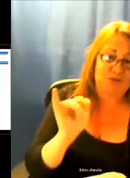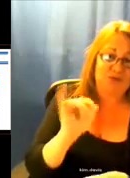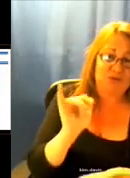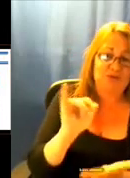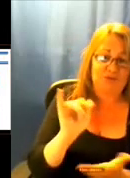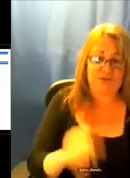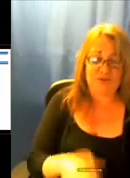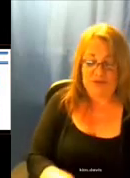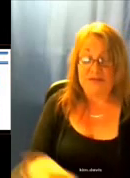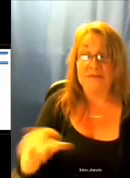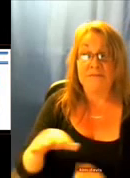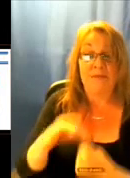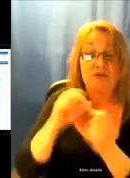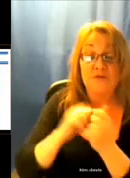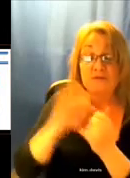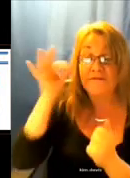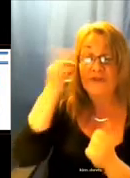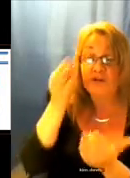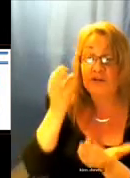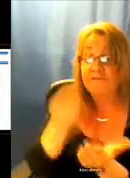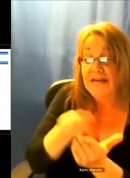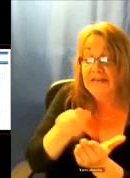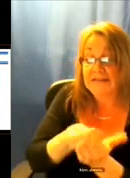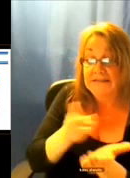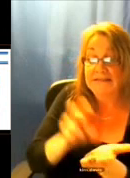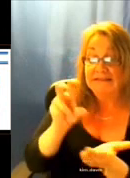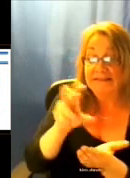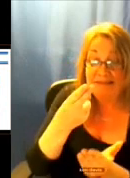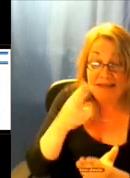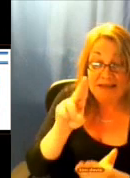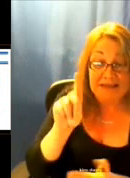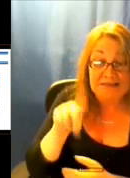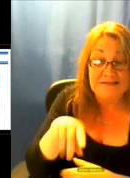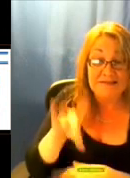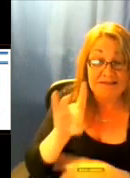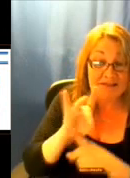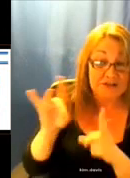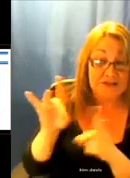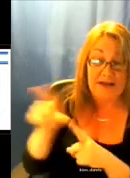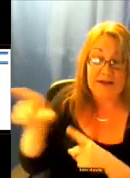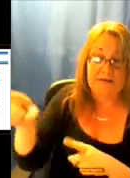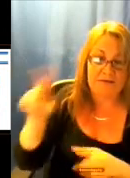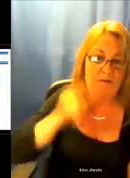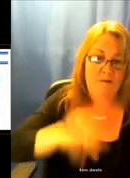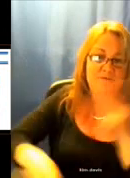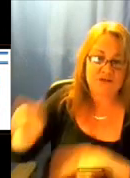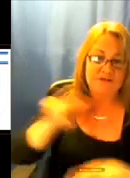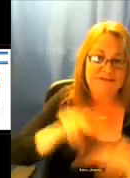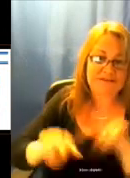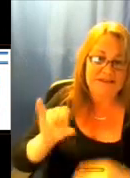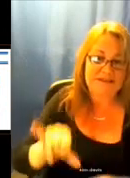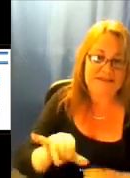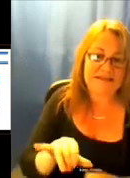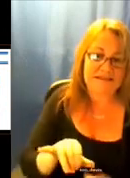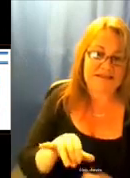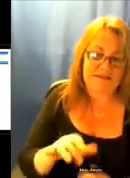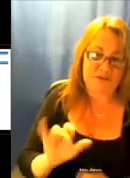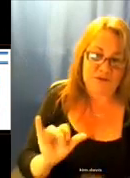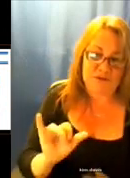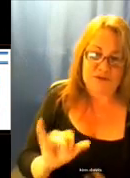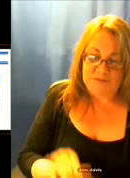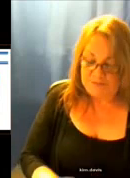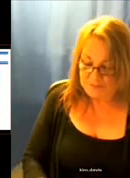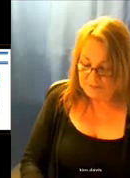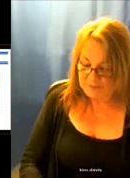that I would be glad to share with you, or they could share with you also. And then any federally funded programs like HUD or